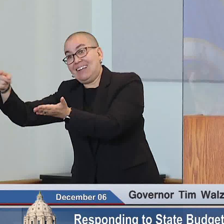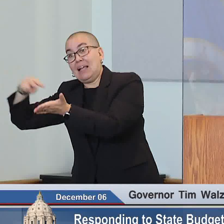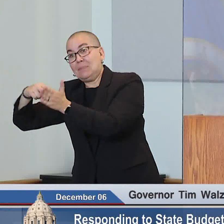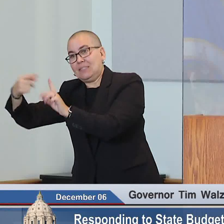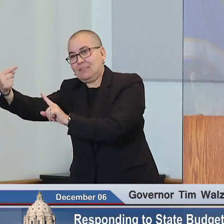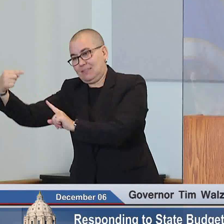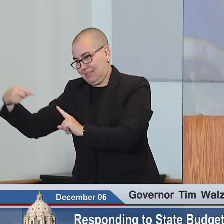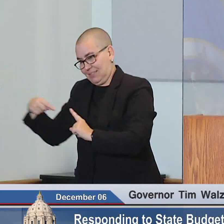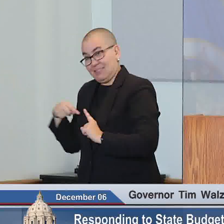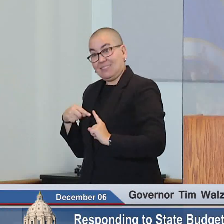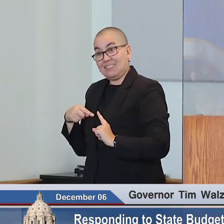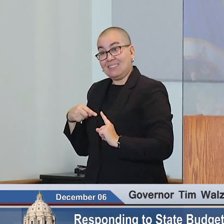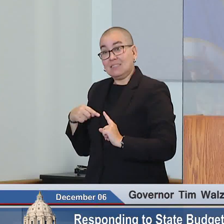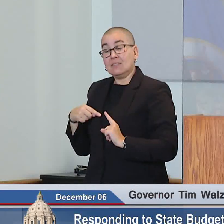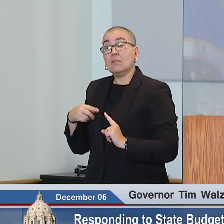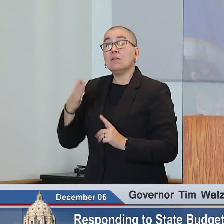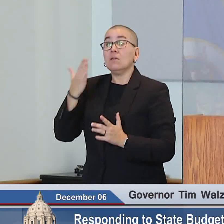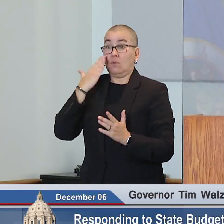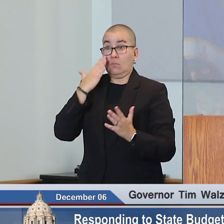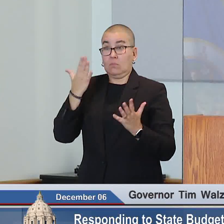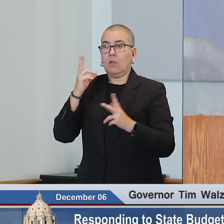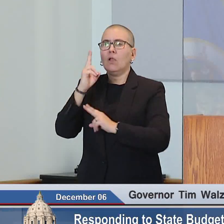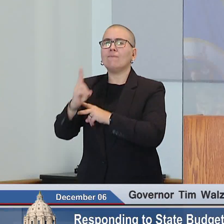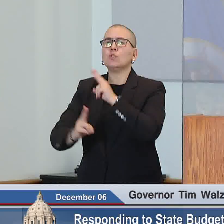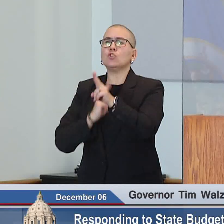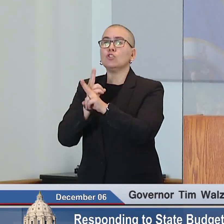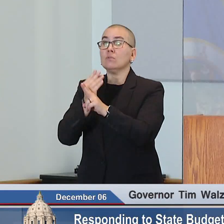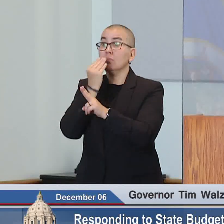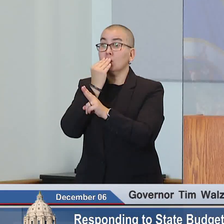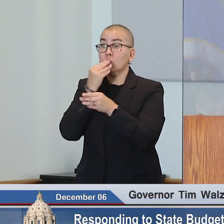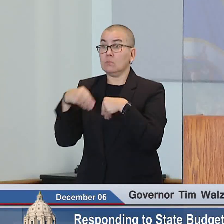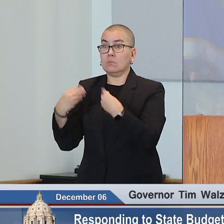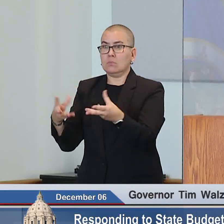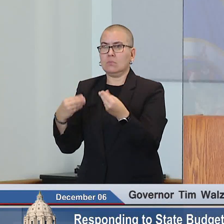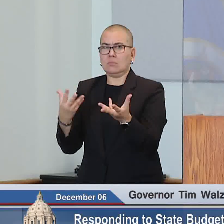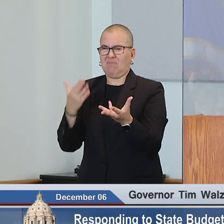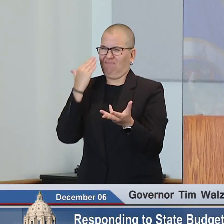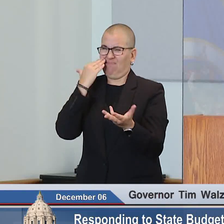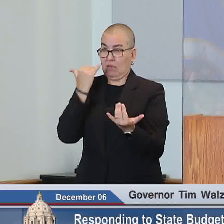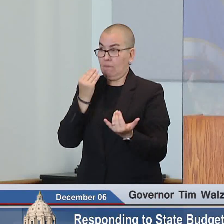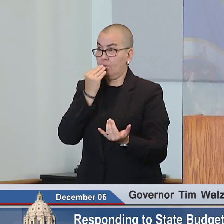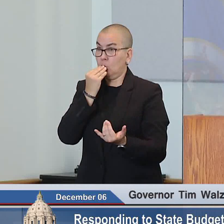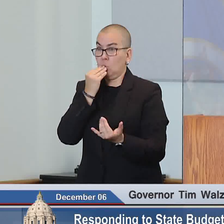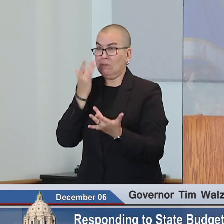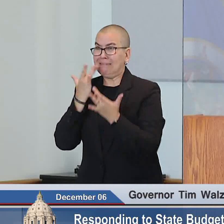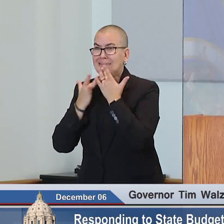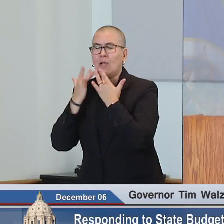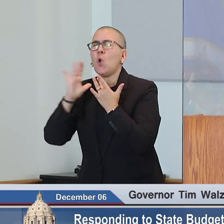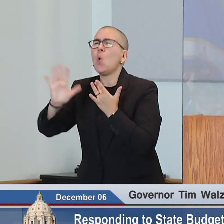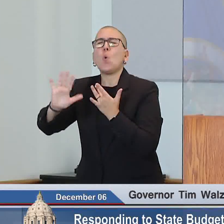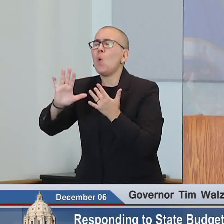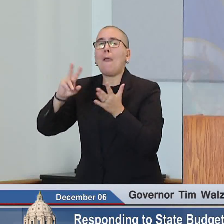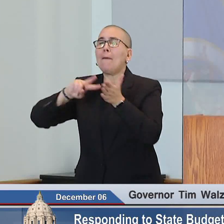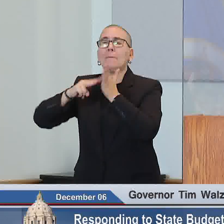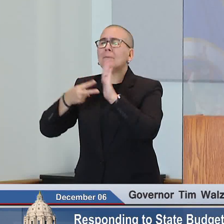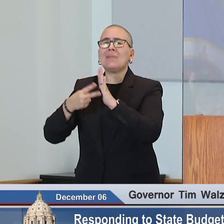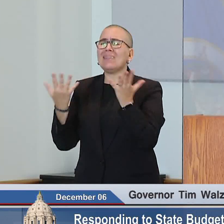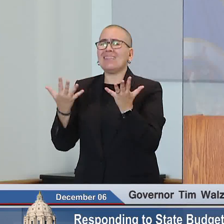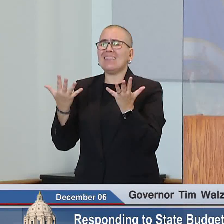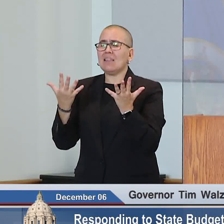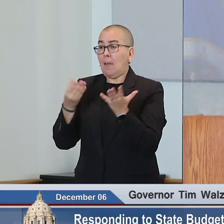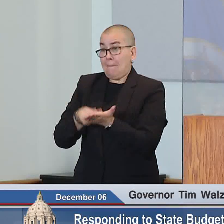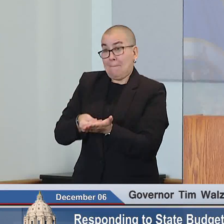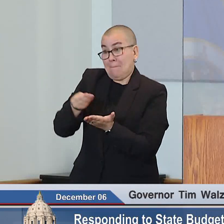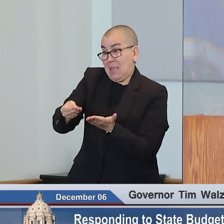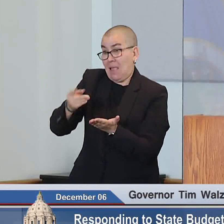that. we think we need to see universal meals. So this food insecurity issue is taking away. We know that we need to increase the number of mental health counselors that are there.